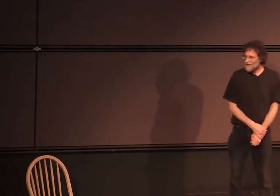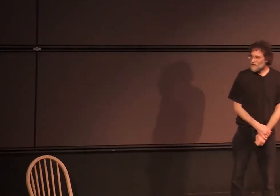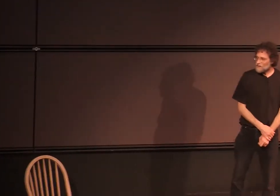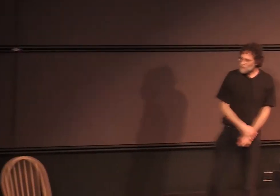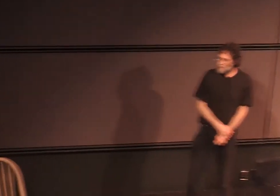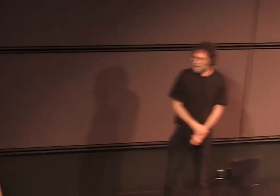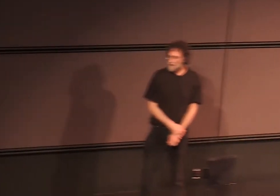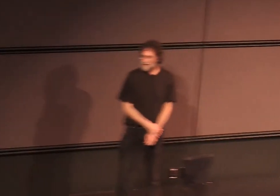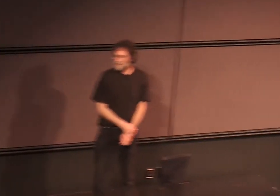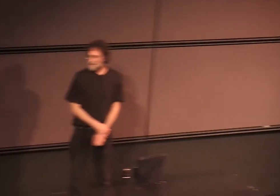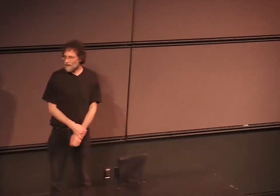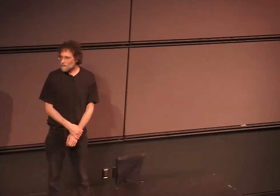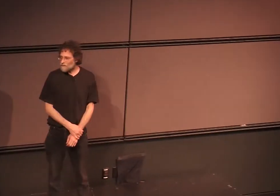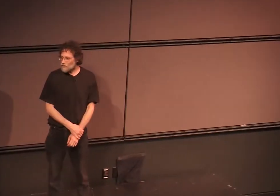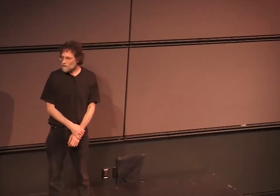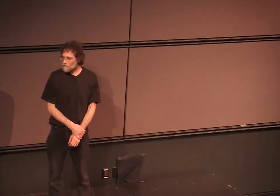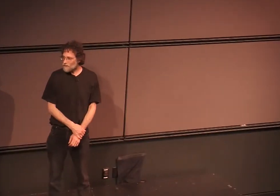Do you mind being the center of the universe?